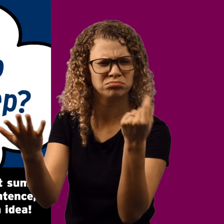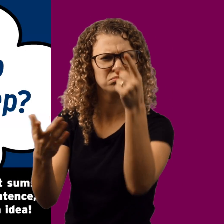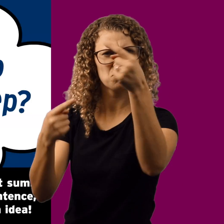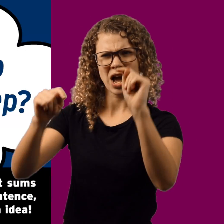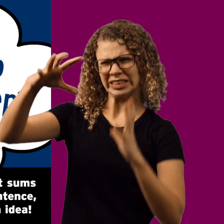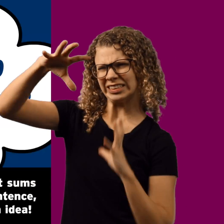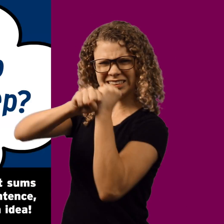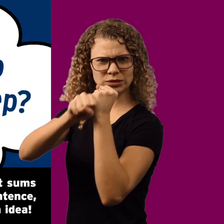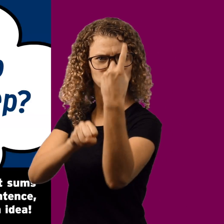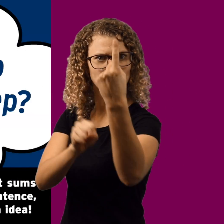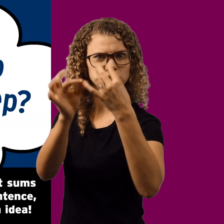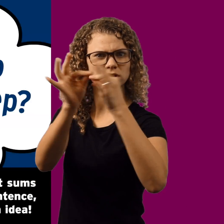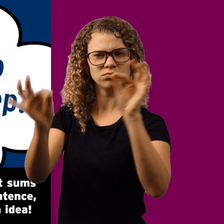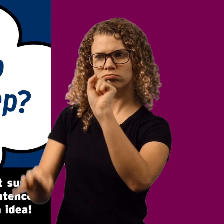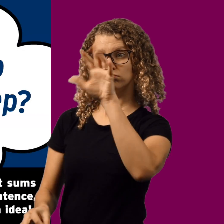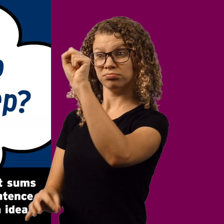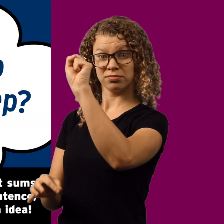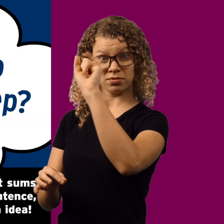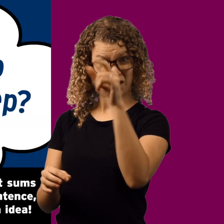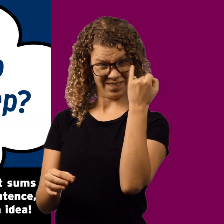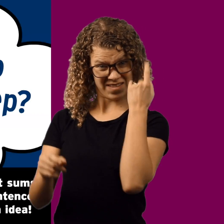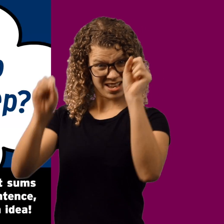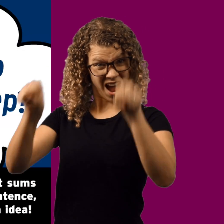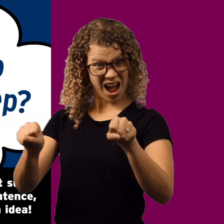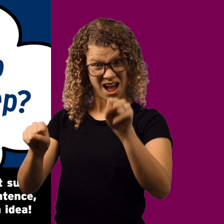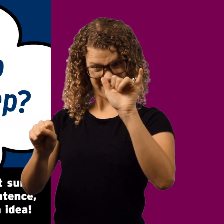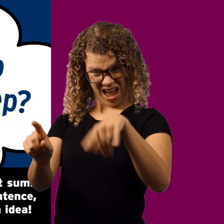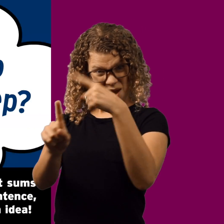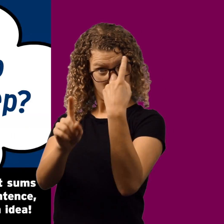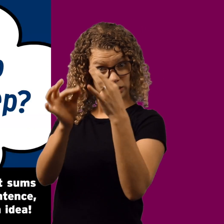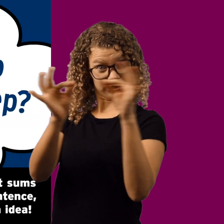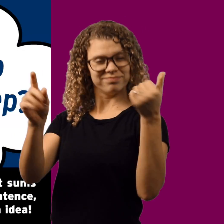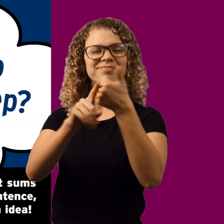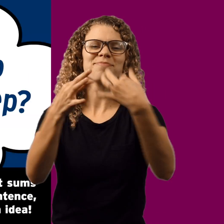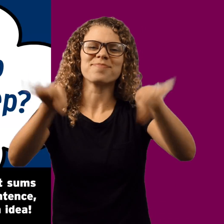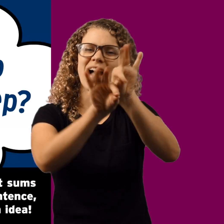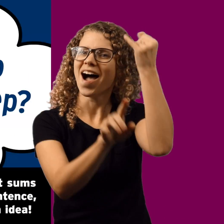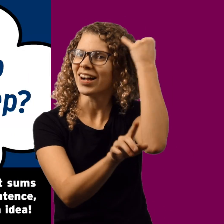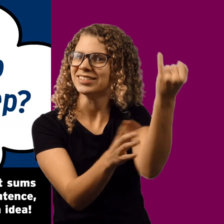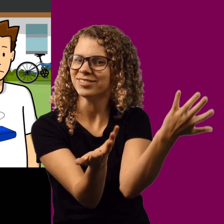can give an answer that sums up the passage in just one sentence, you've probably got the main idea.